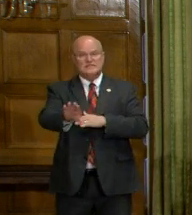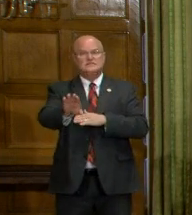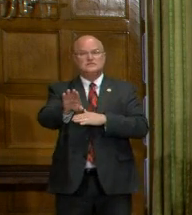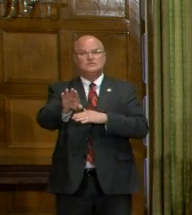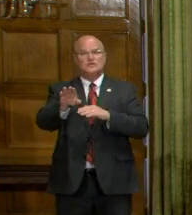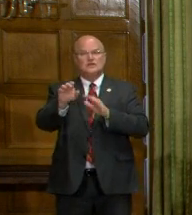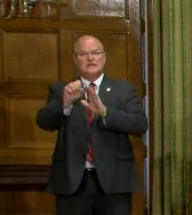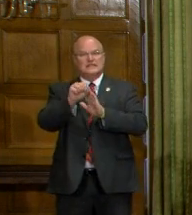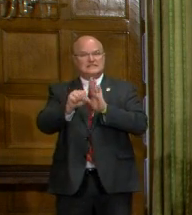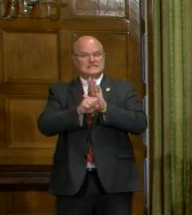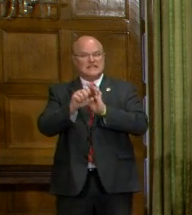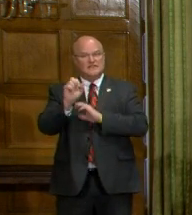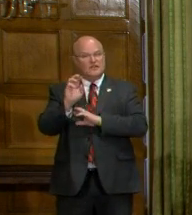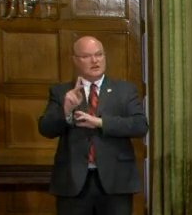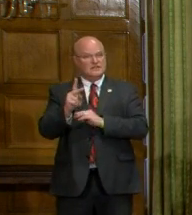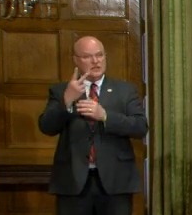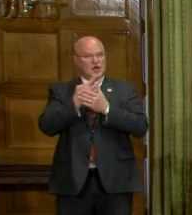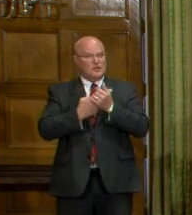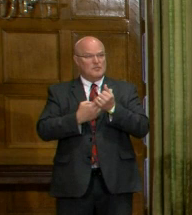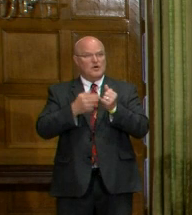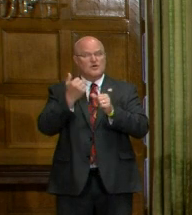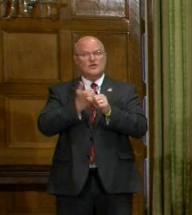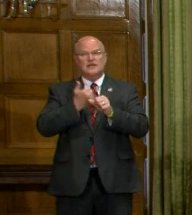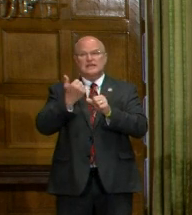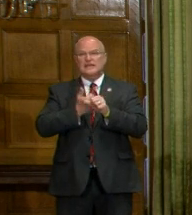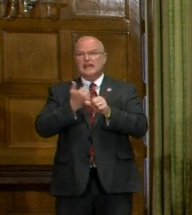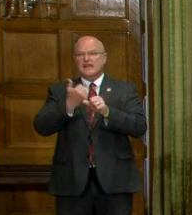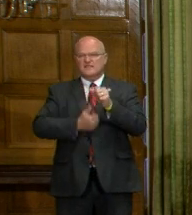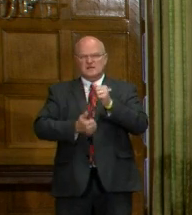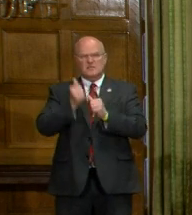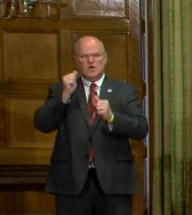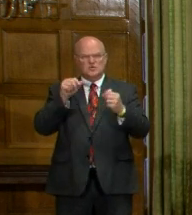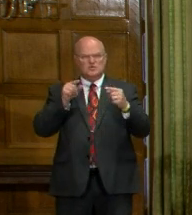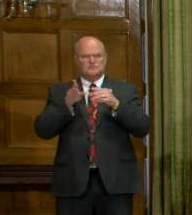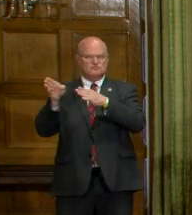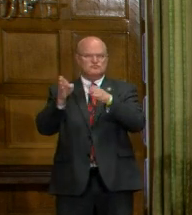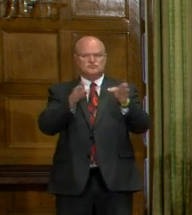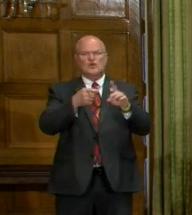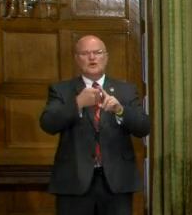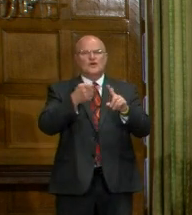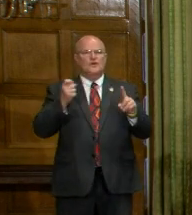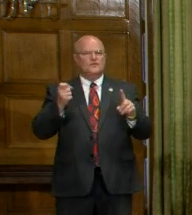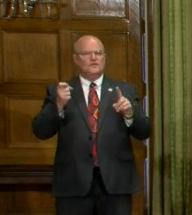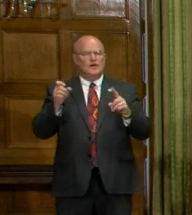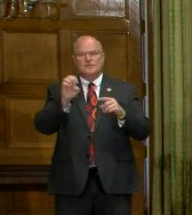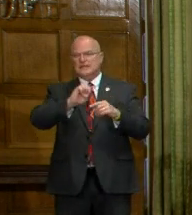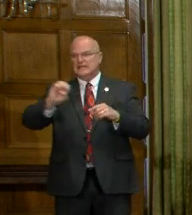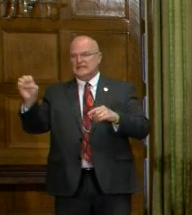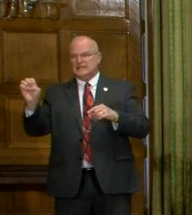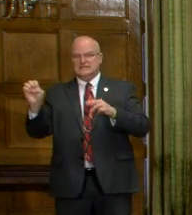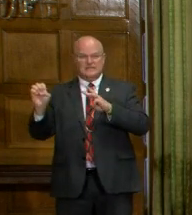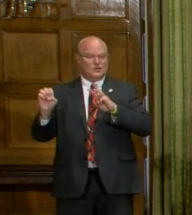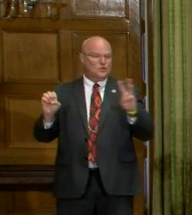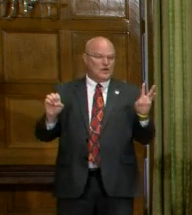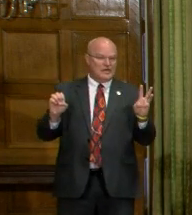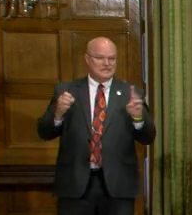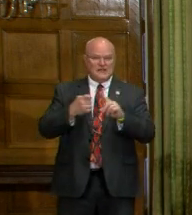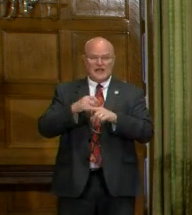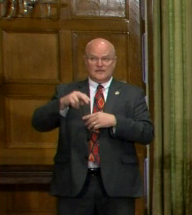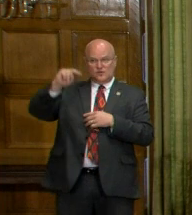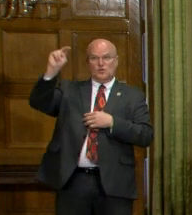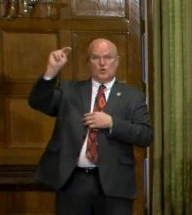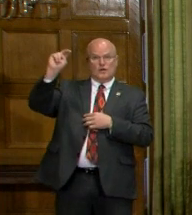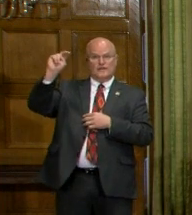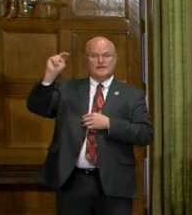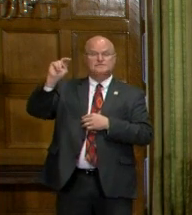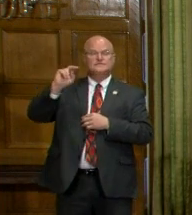entry points in our state, both in most of the directions from the east and from the west and from the